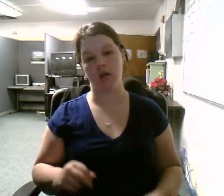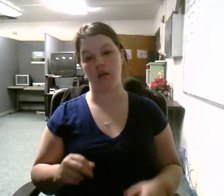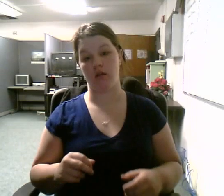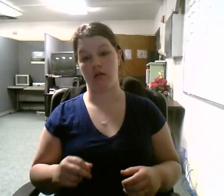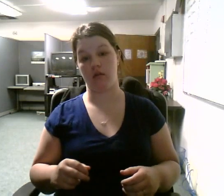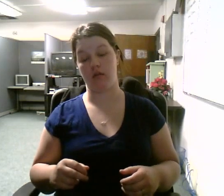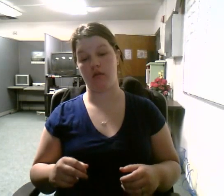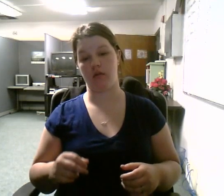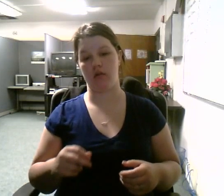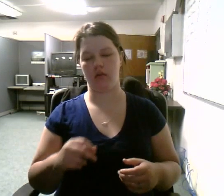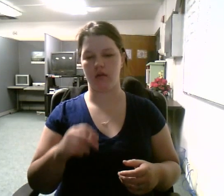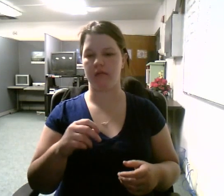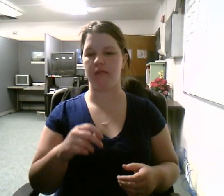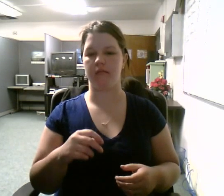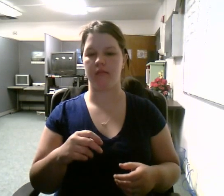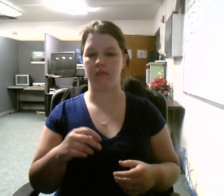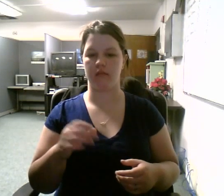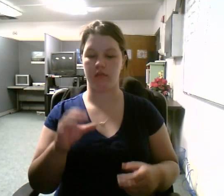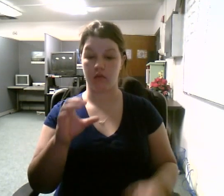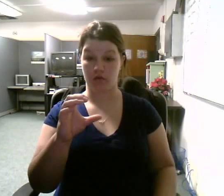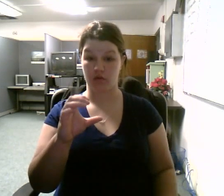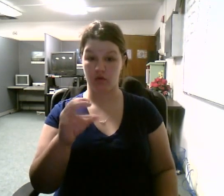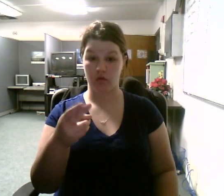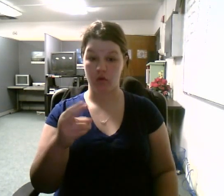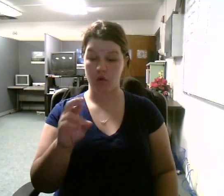chromatin. When it's time for the cell to reproduce,